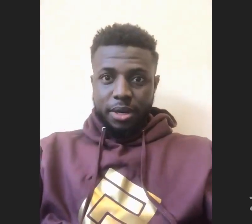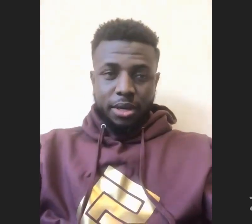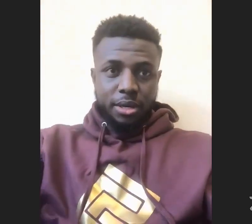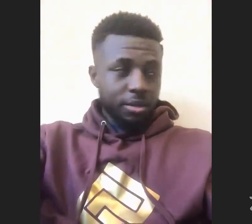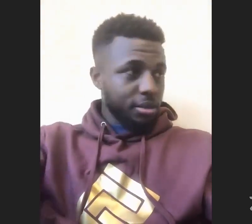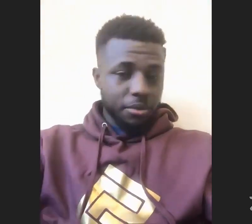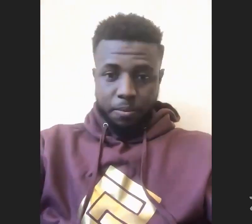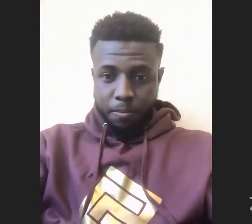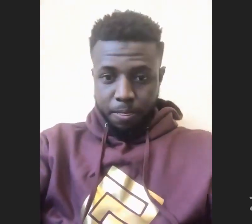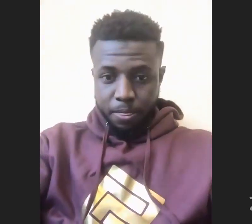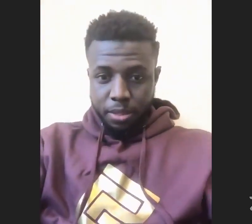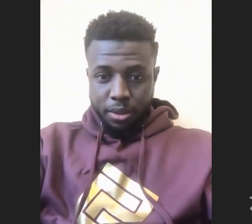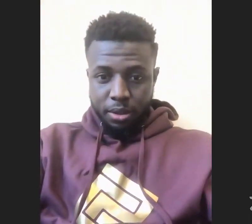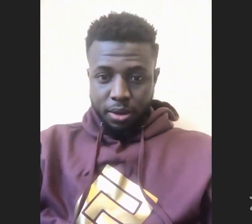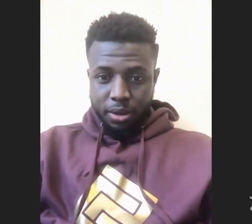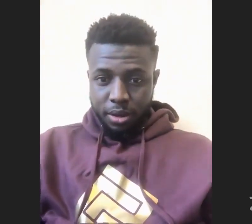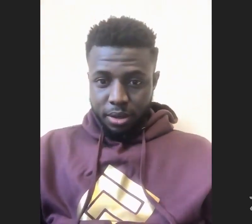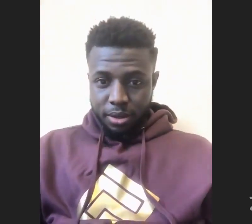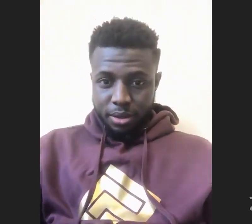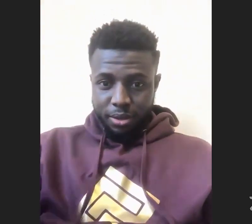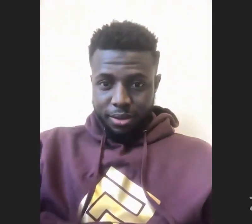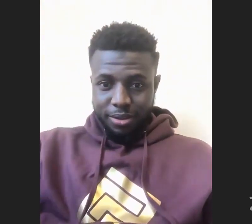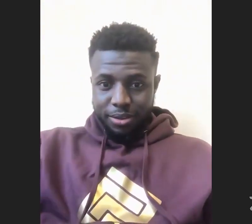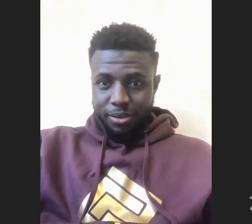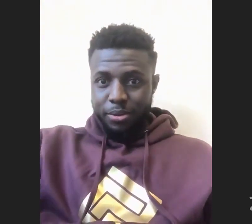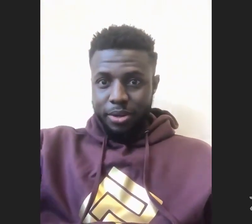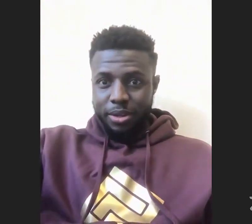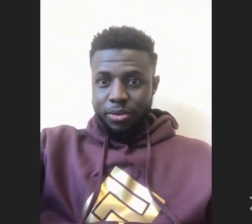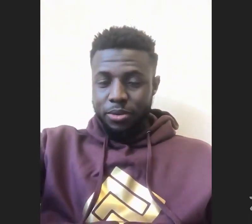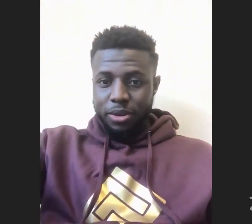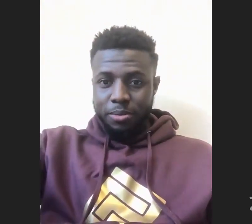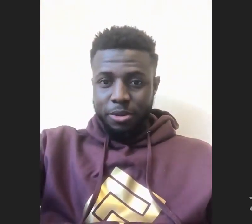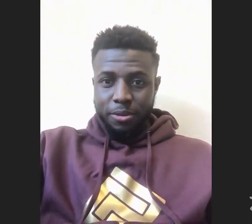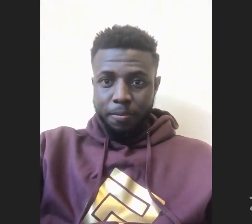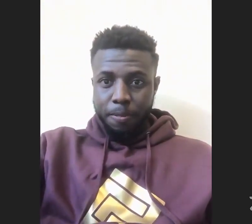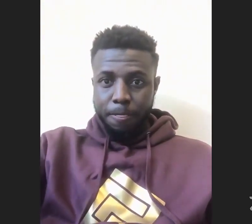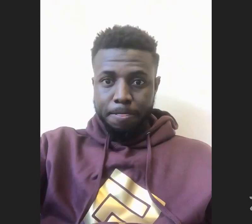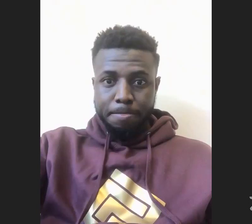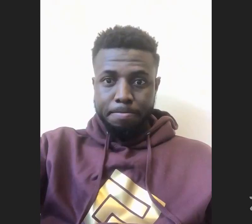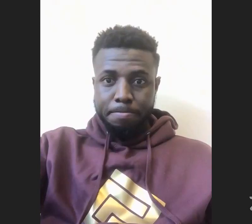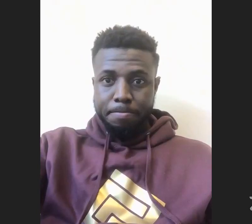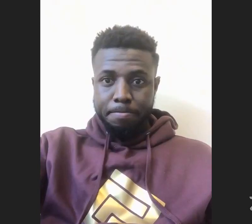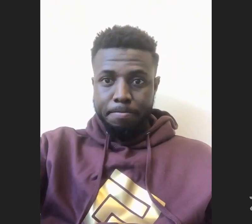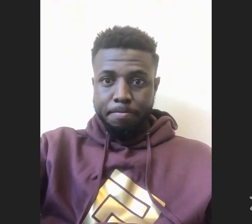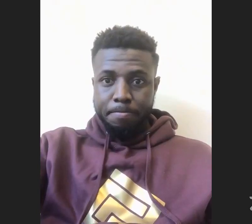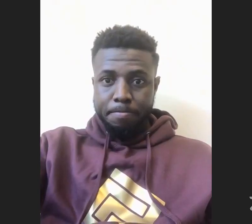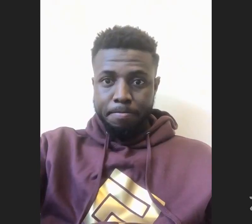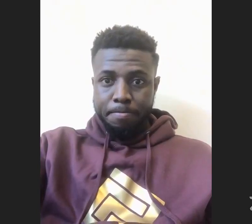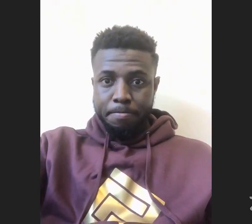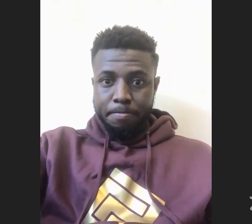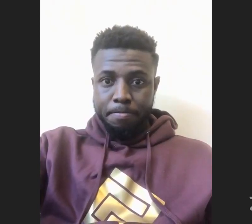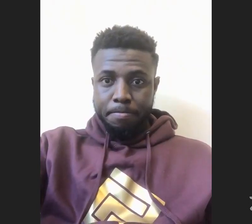Hi guys. Dr. Tim, yeah, thank you so much. All right, can you hear me?